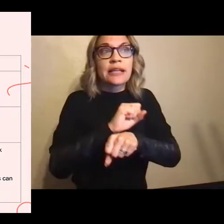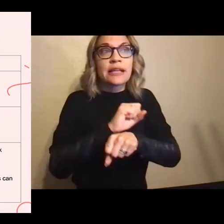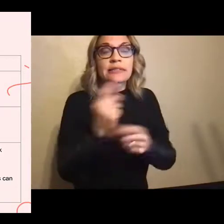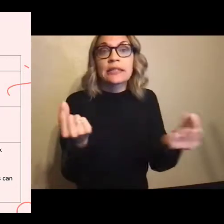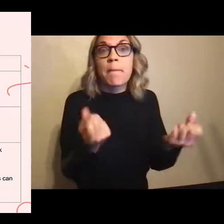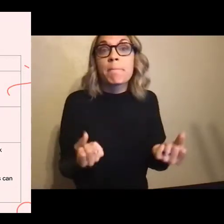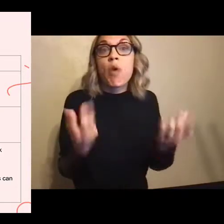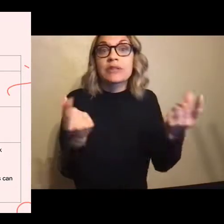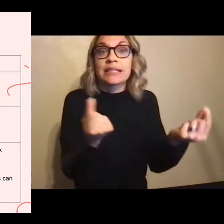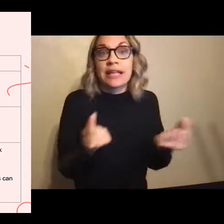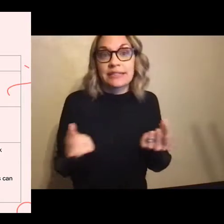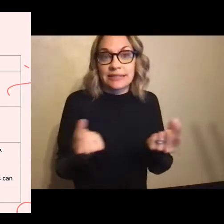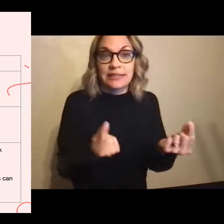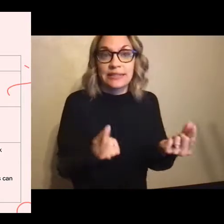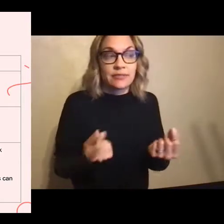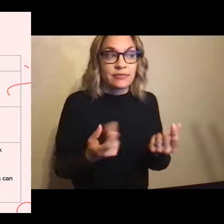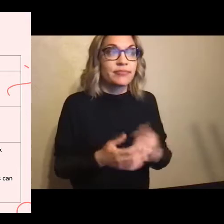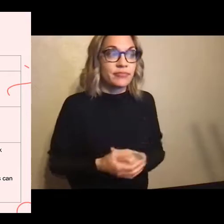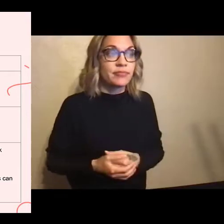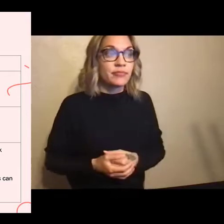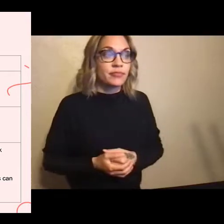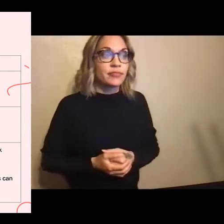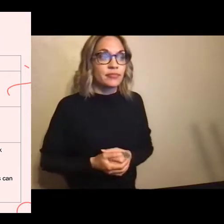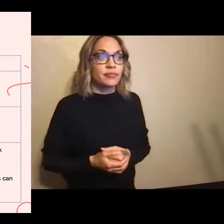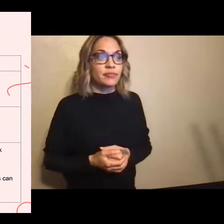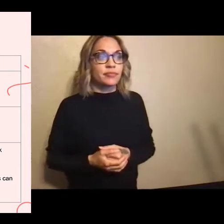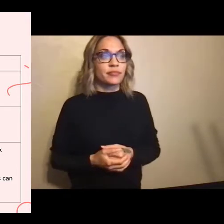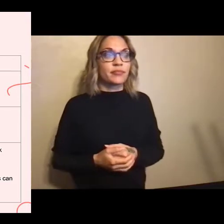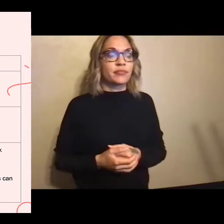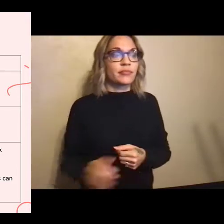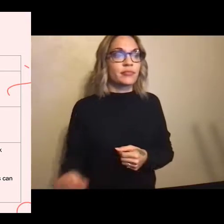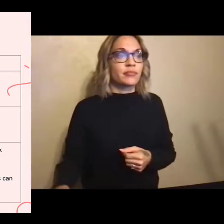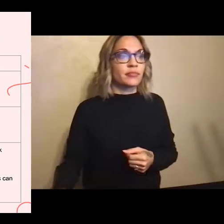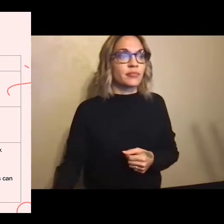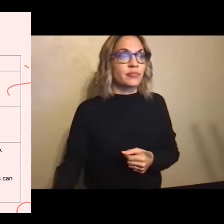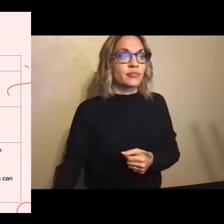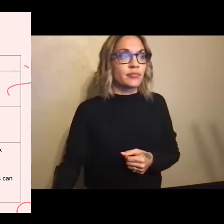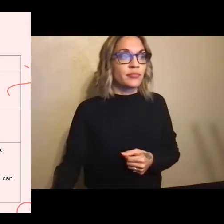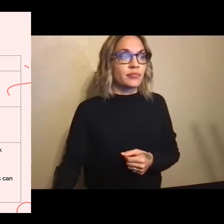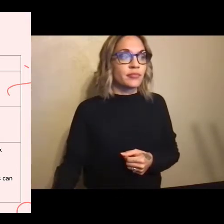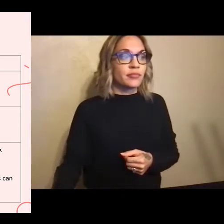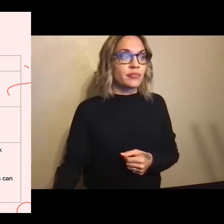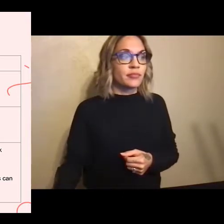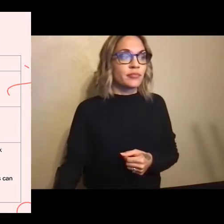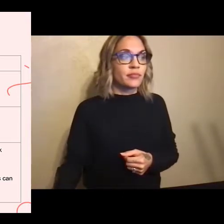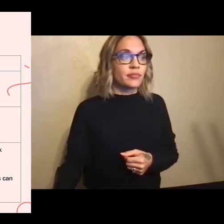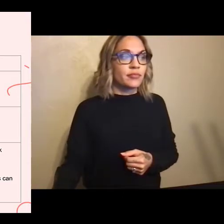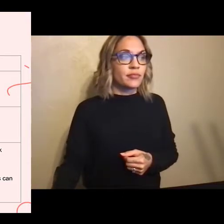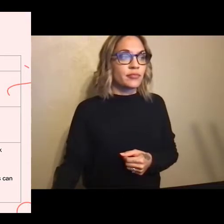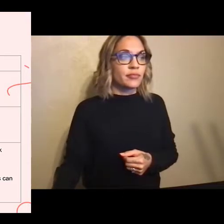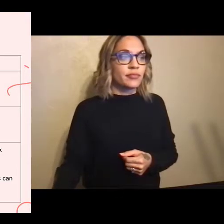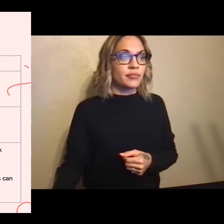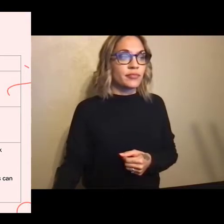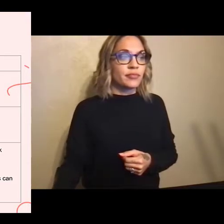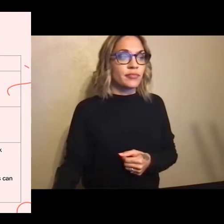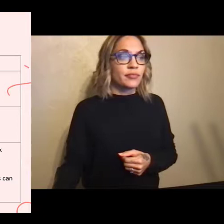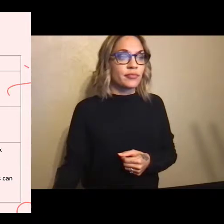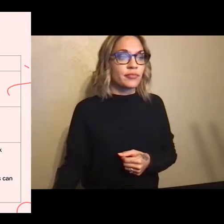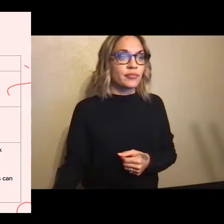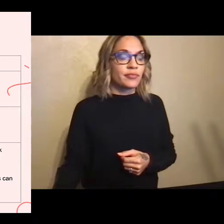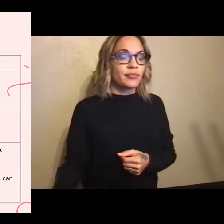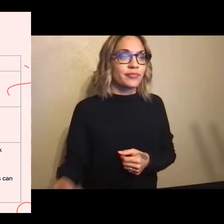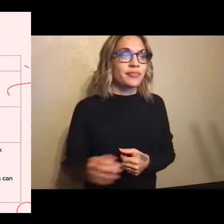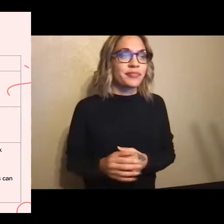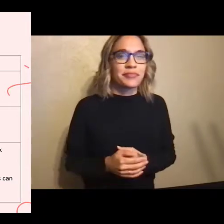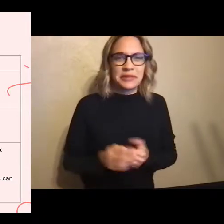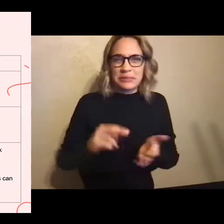And again, chronic, moving down to the next level, which is chronic multitasking. We